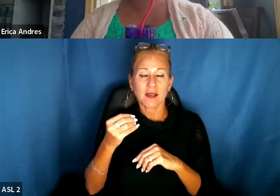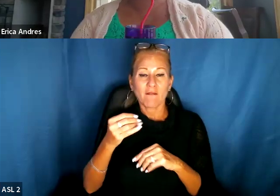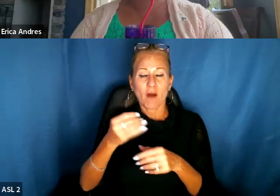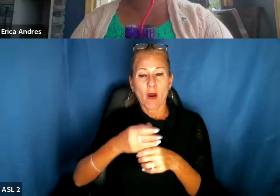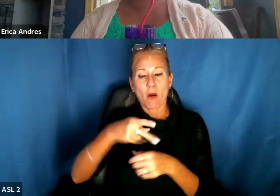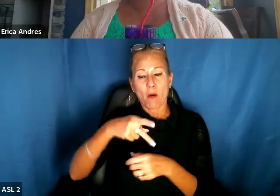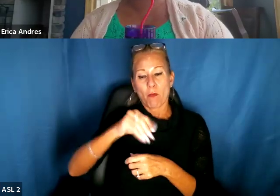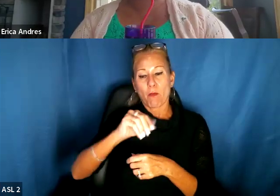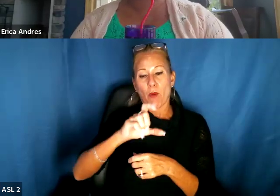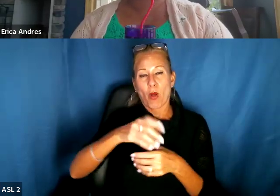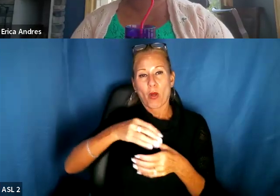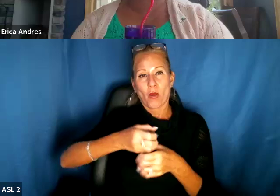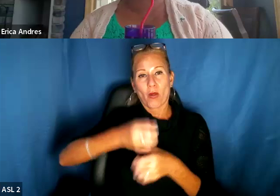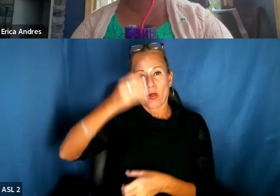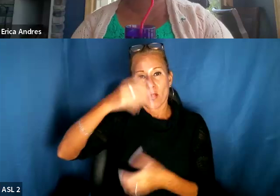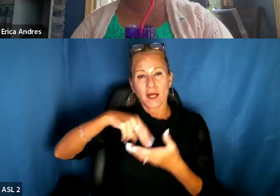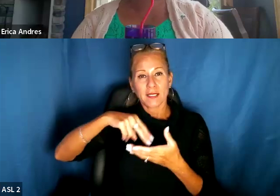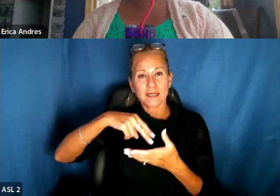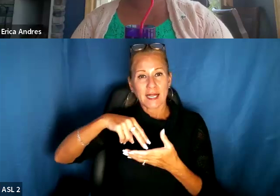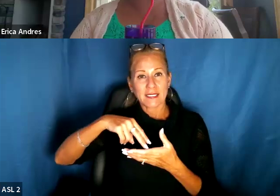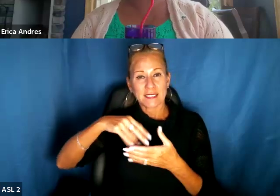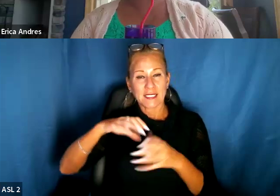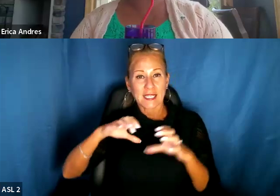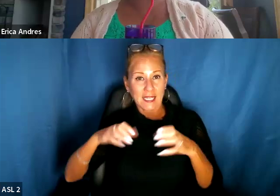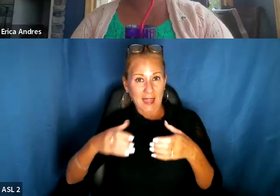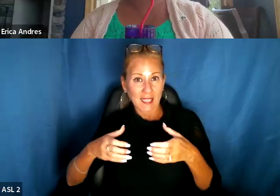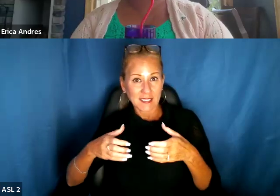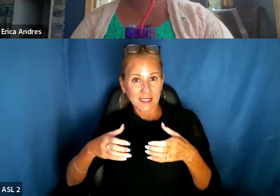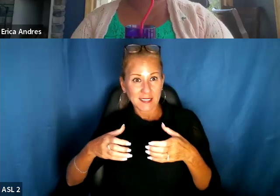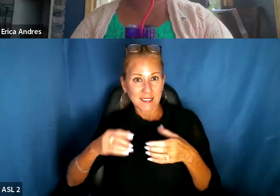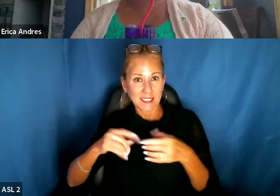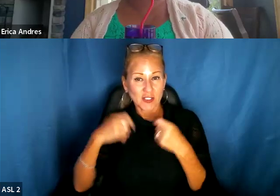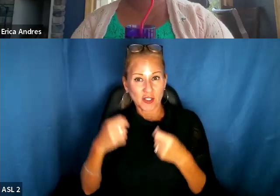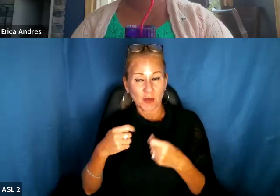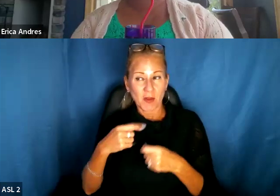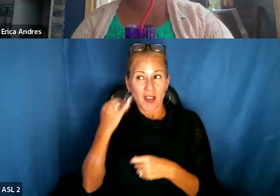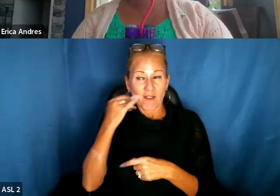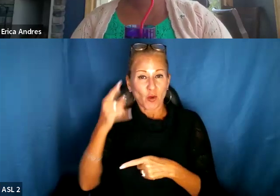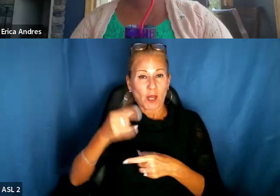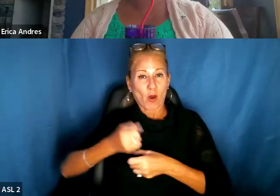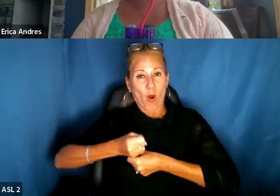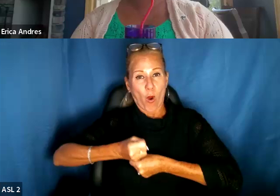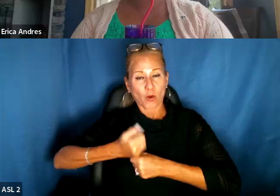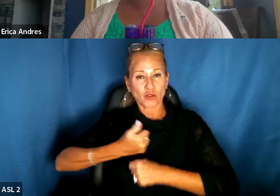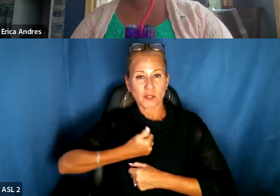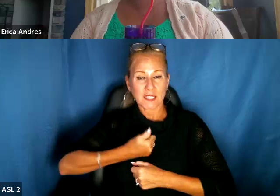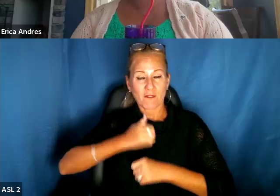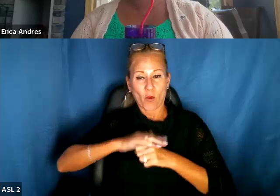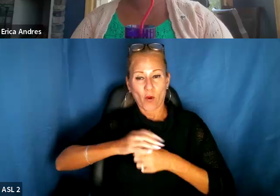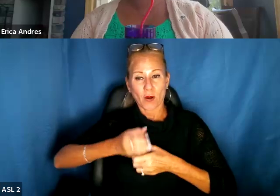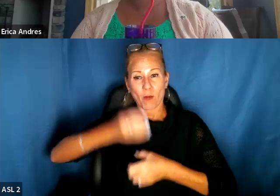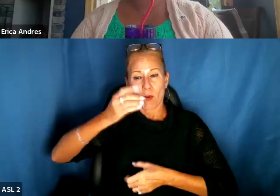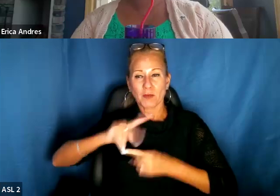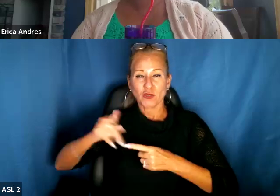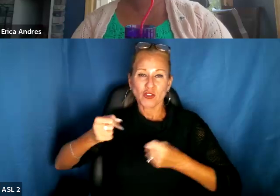and a gym, because if you can hold yourself up on a pole, you can probably take care of me and lift me, right? So go to the local gym, things like